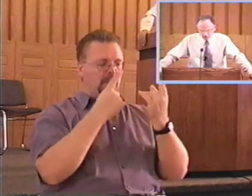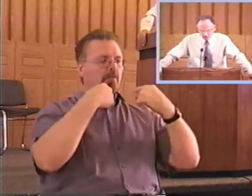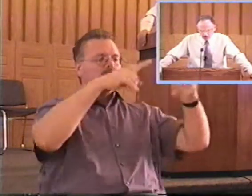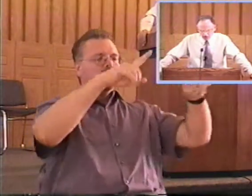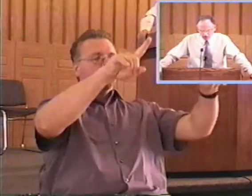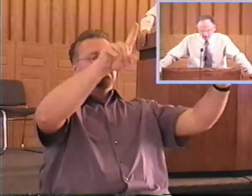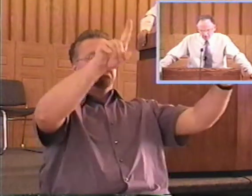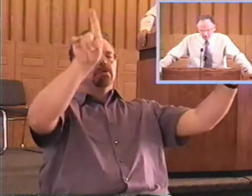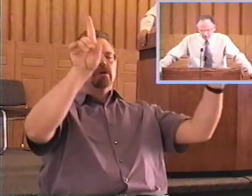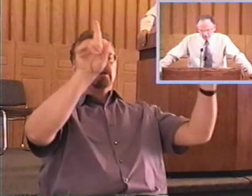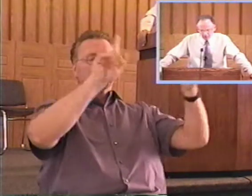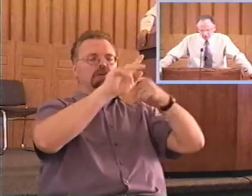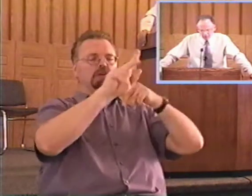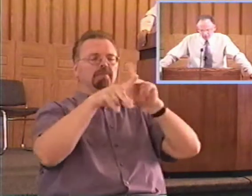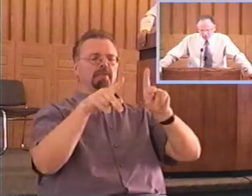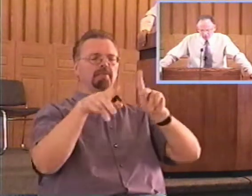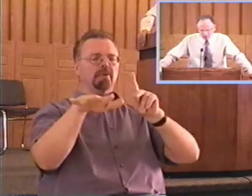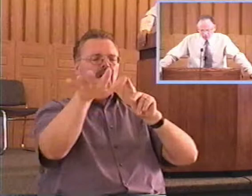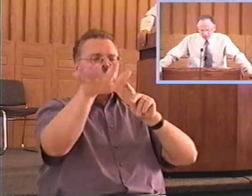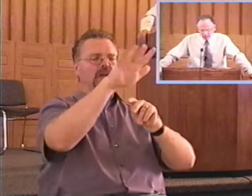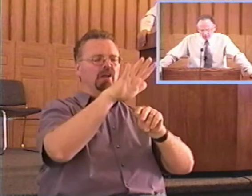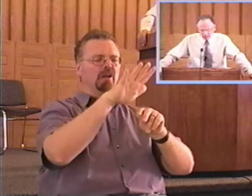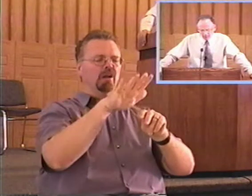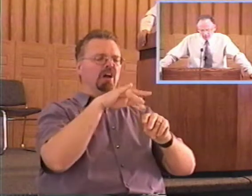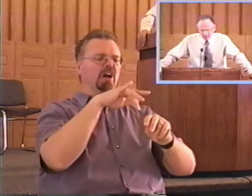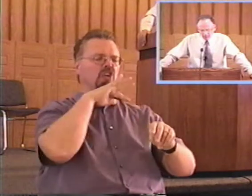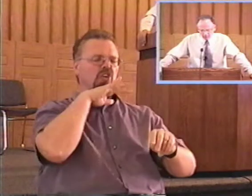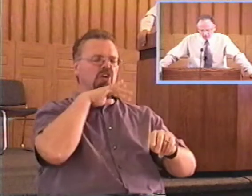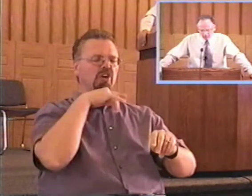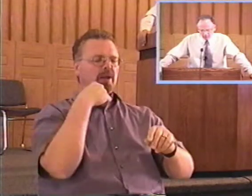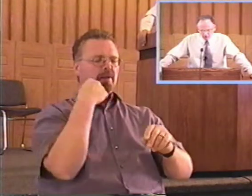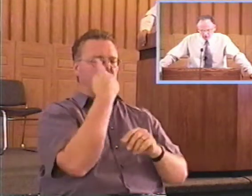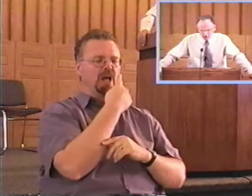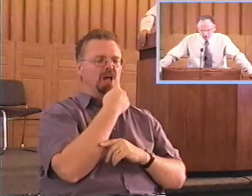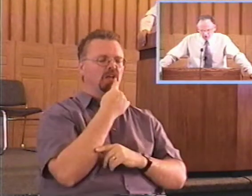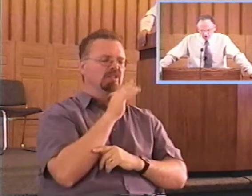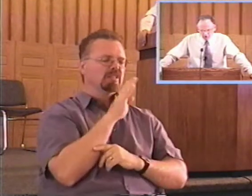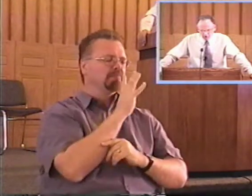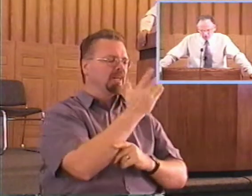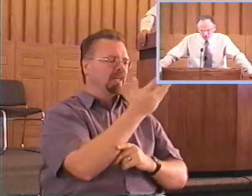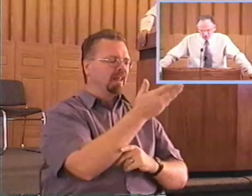world. Our filthy mouths speak things.